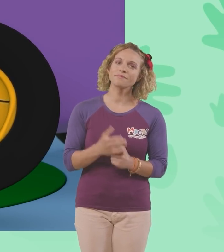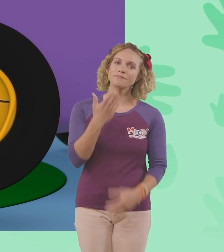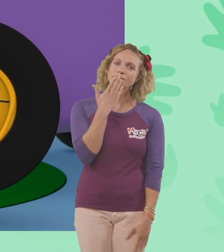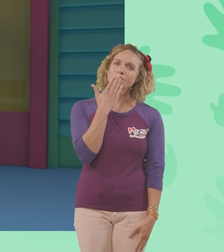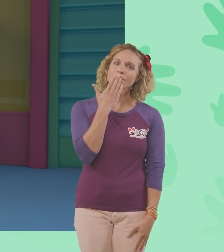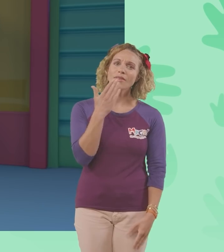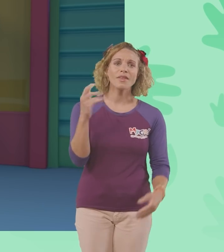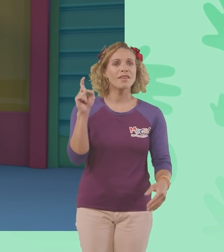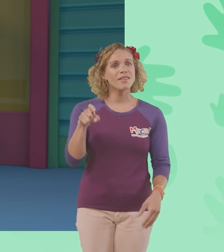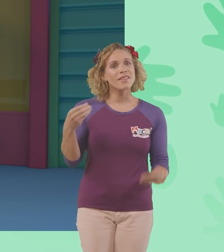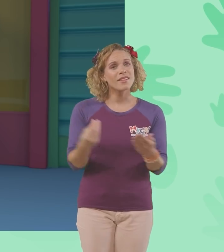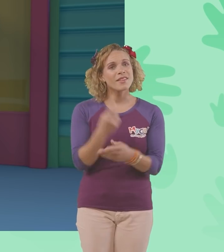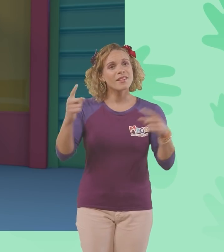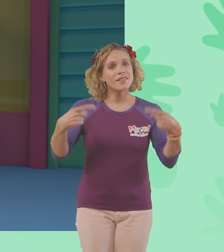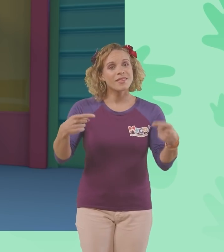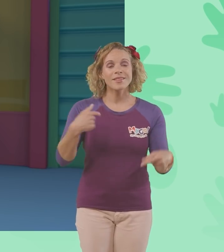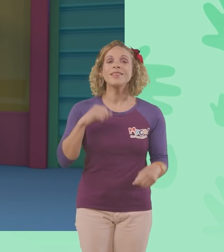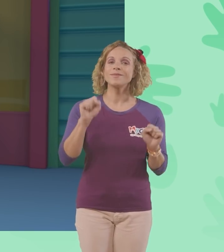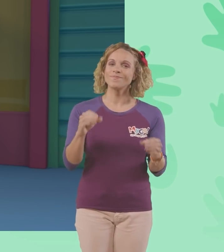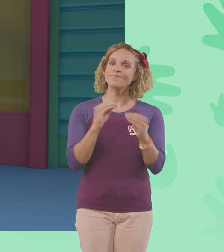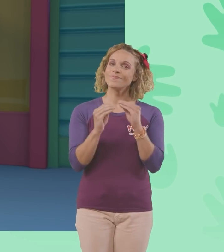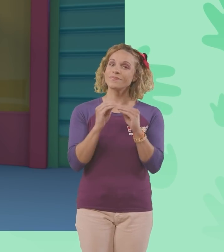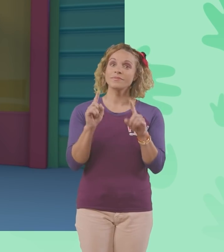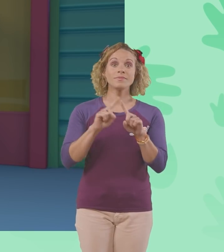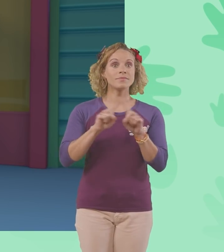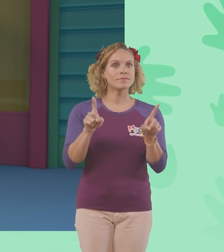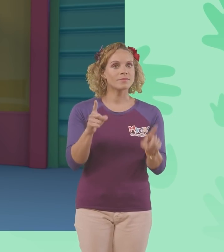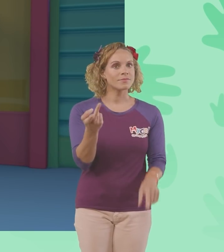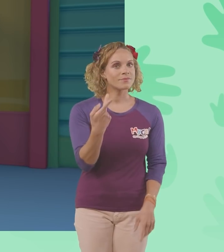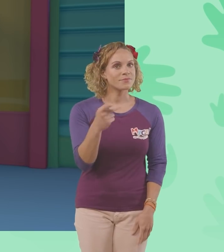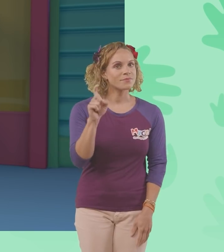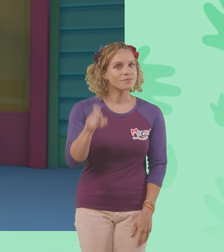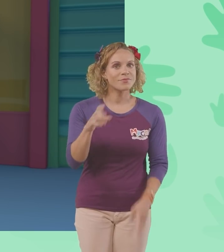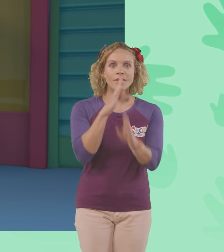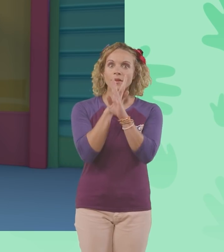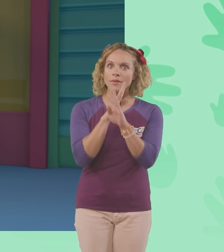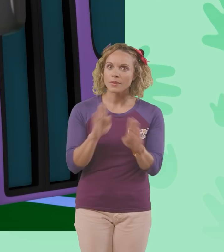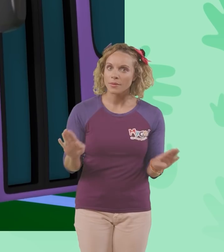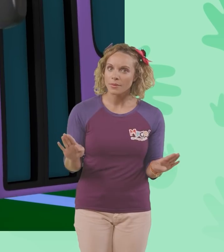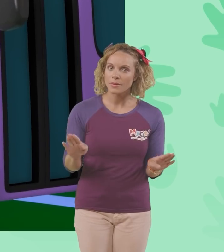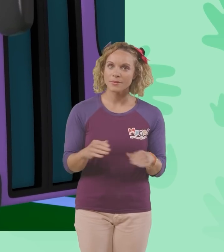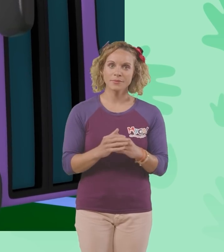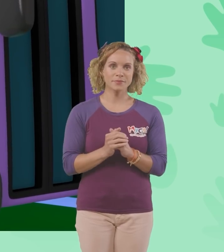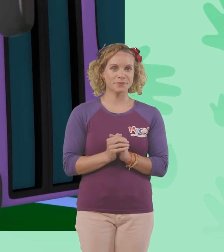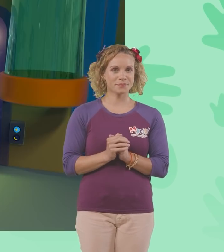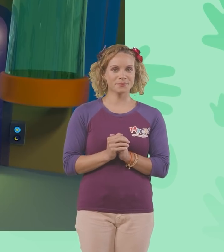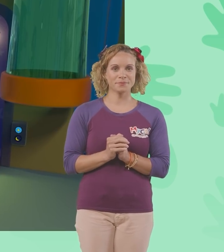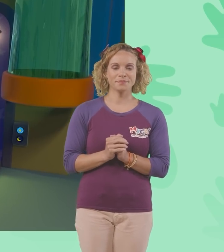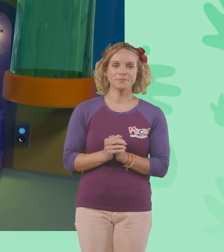Oh dear, you need a new wheel. I can fix that, but we need to be quiet.